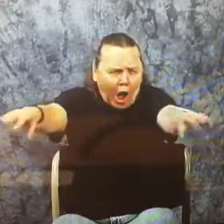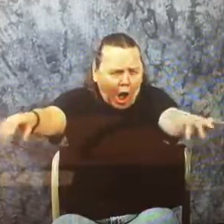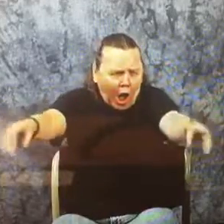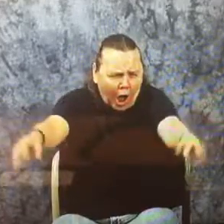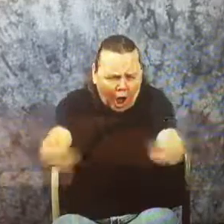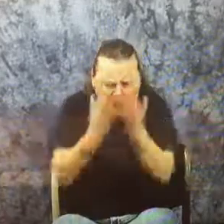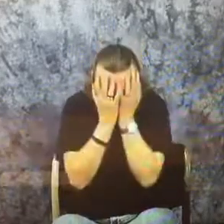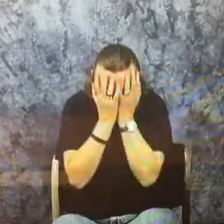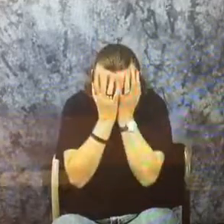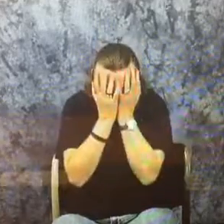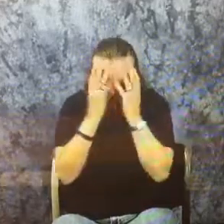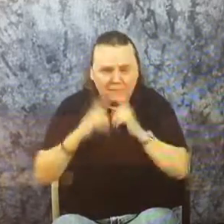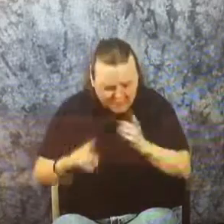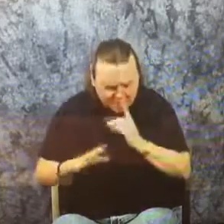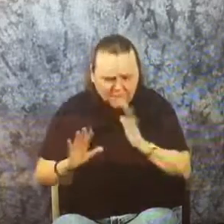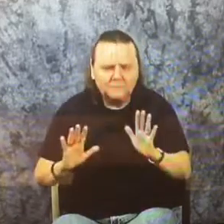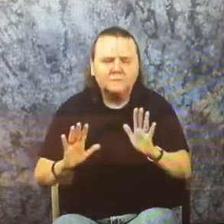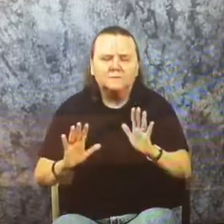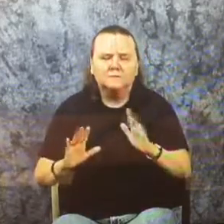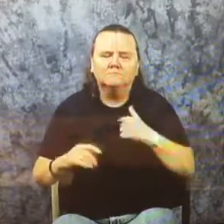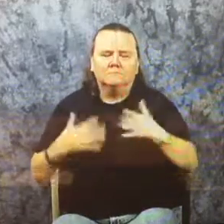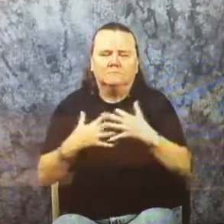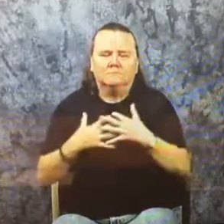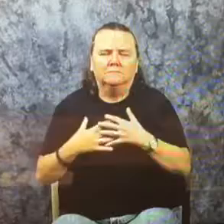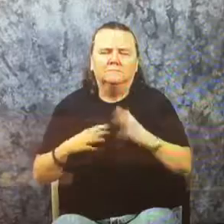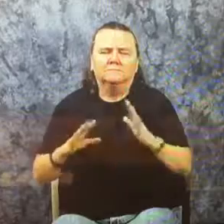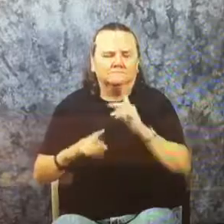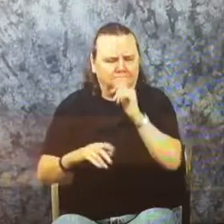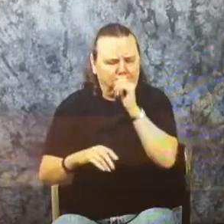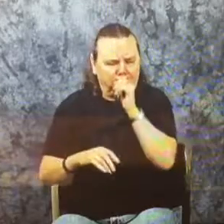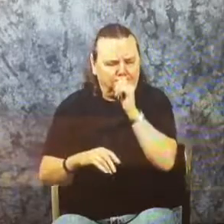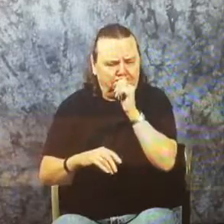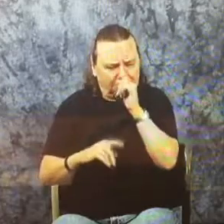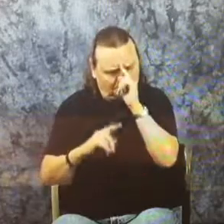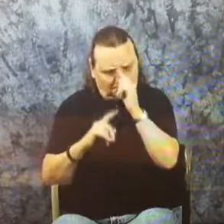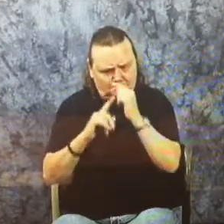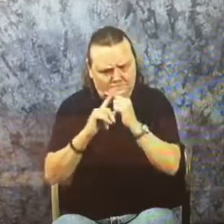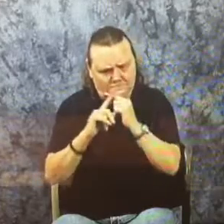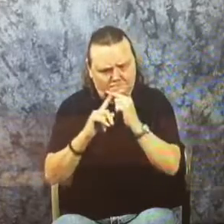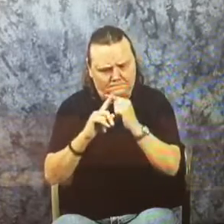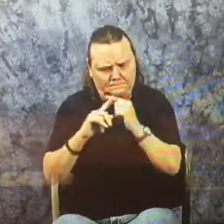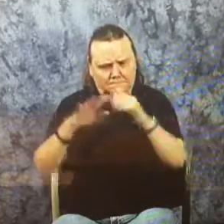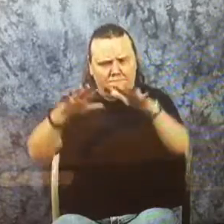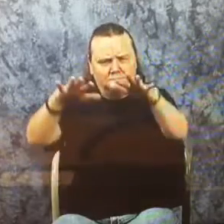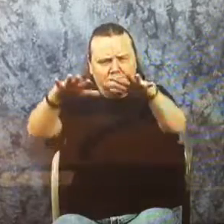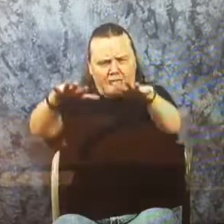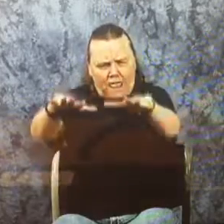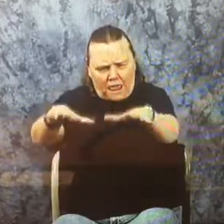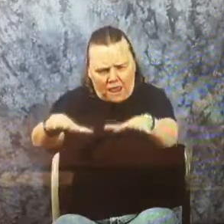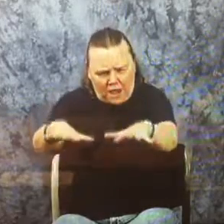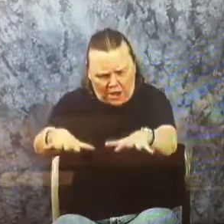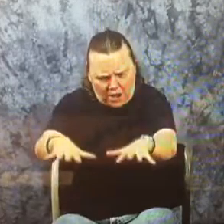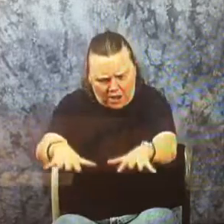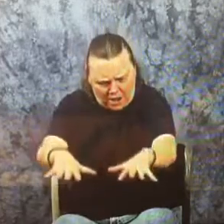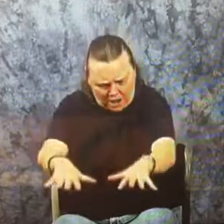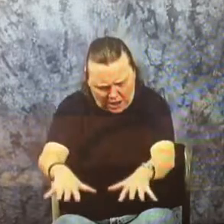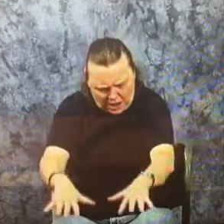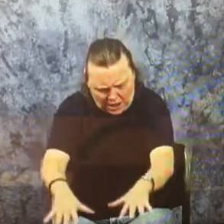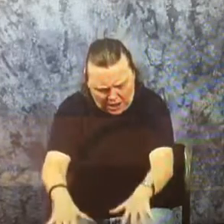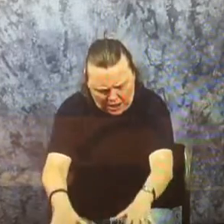that were happening everywhere. But really I was scared, but I had to deal with it and be